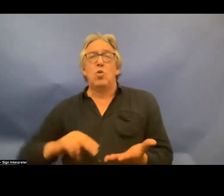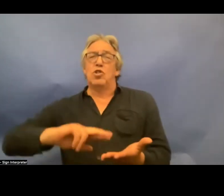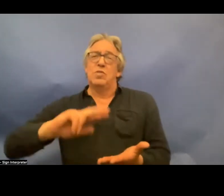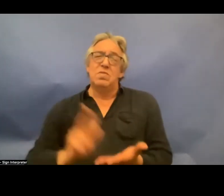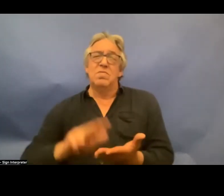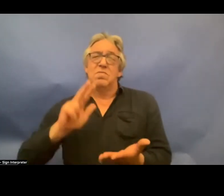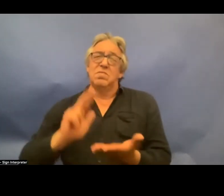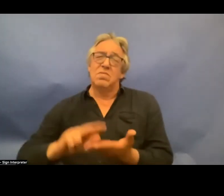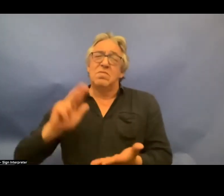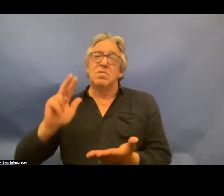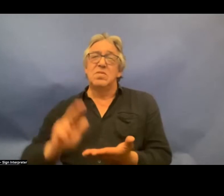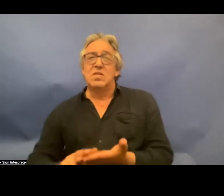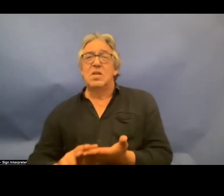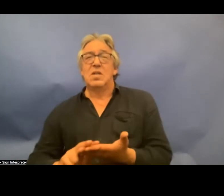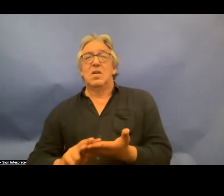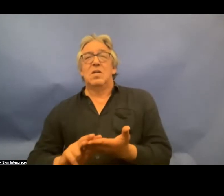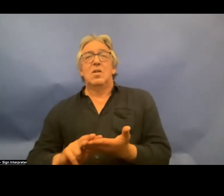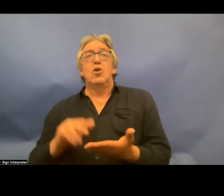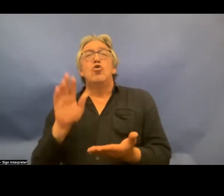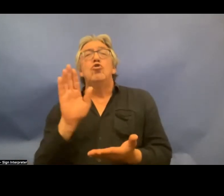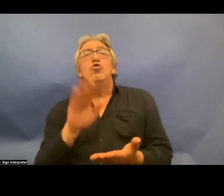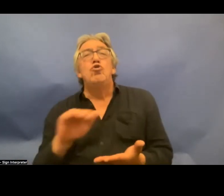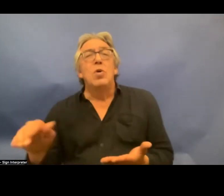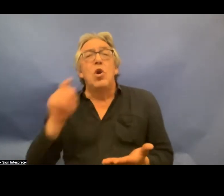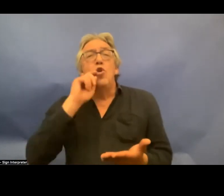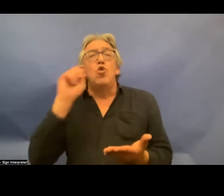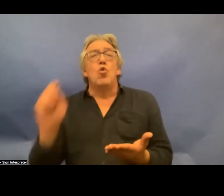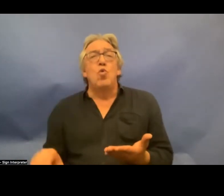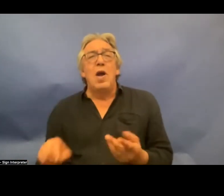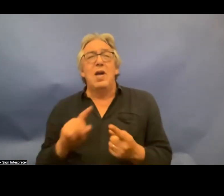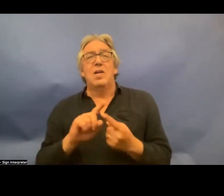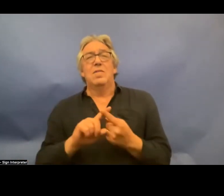talking about the specific situation of persons with disabilities. It's